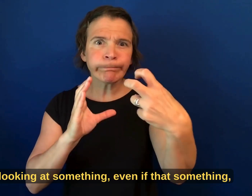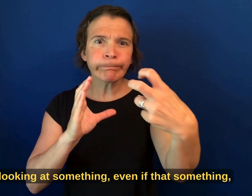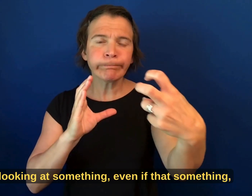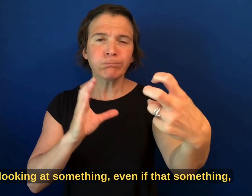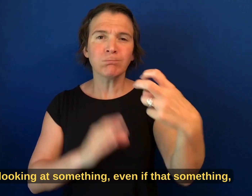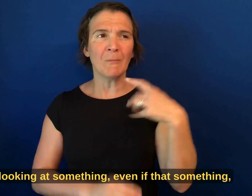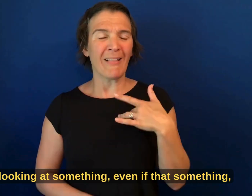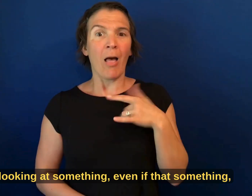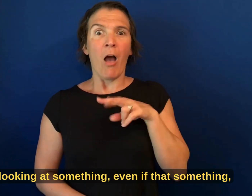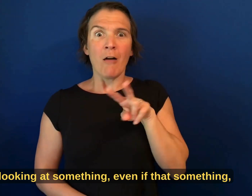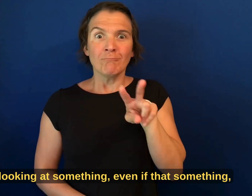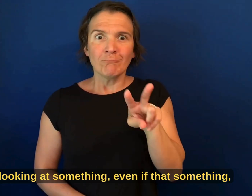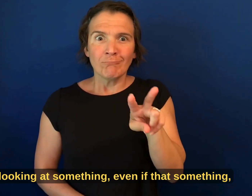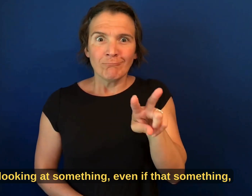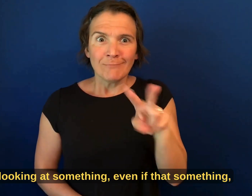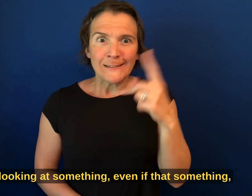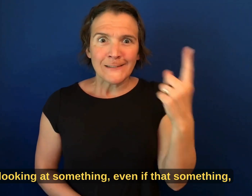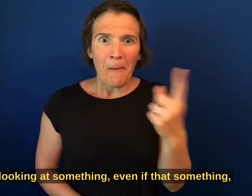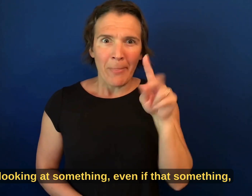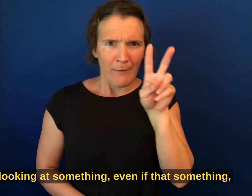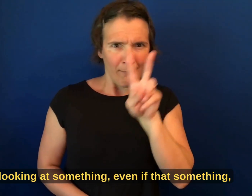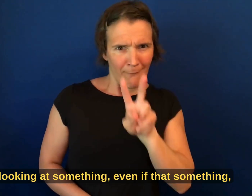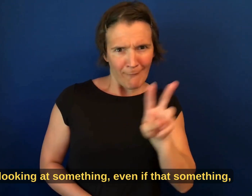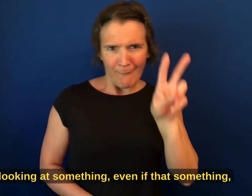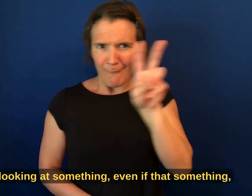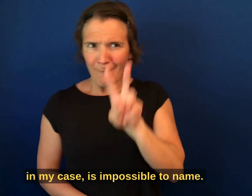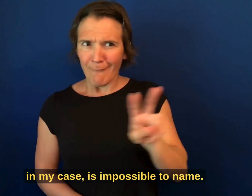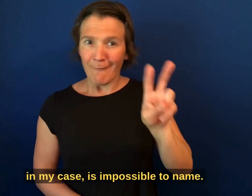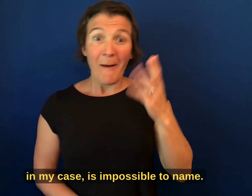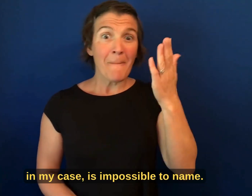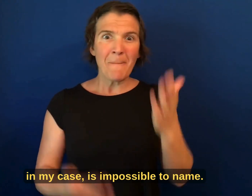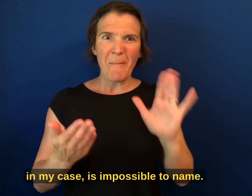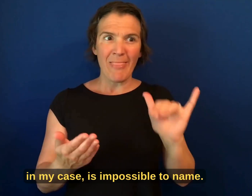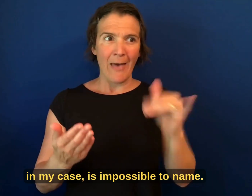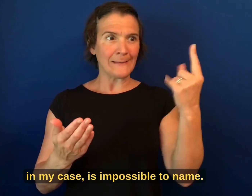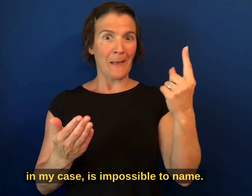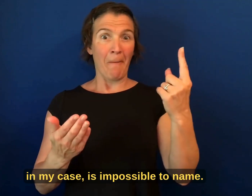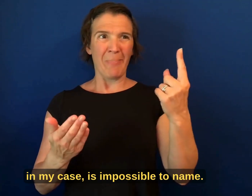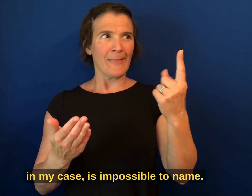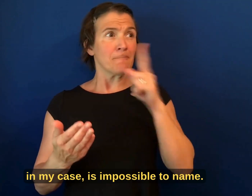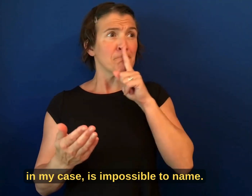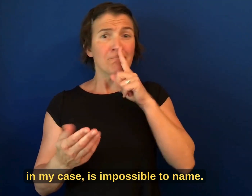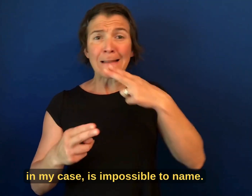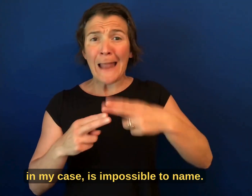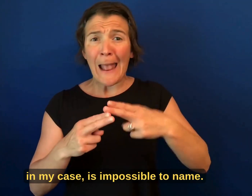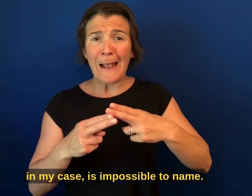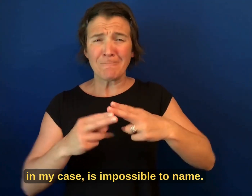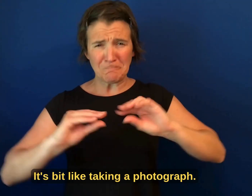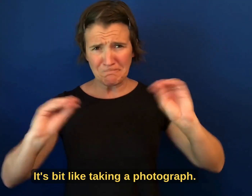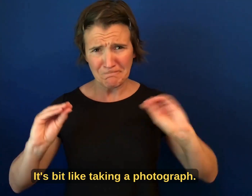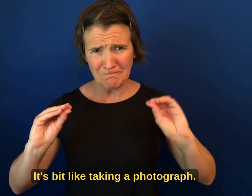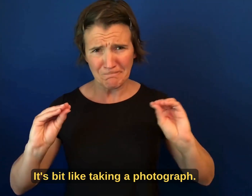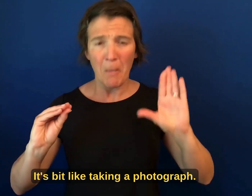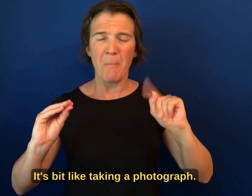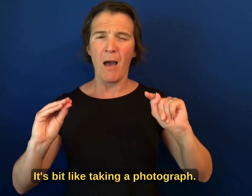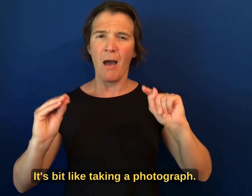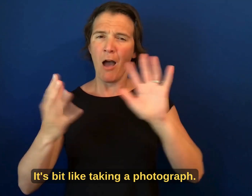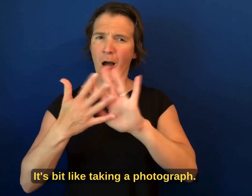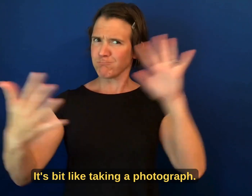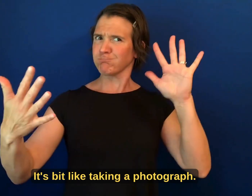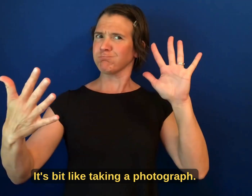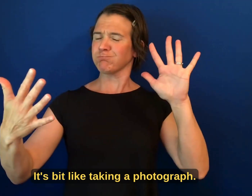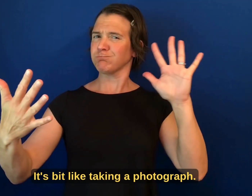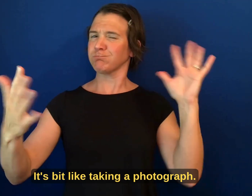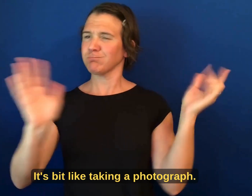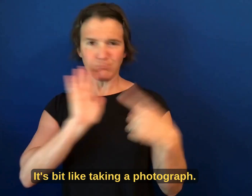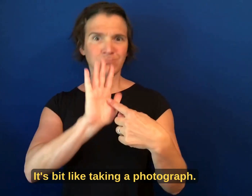illusion of looking at something, even if that something, in my case, is impossible to name. It's a bit